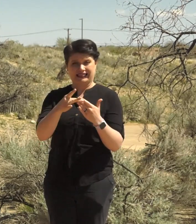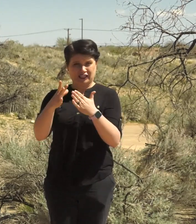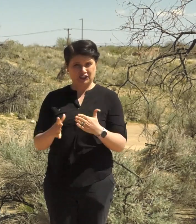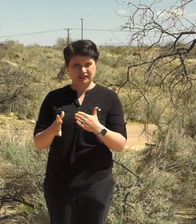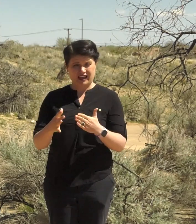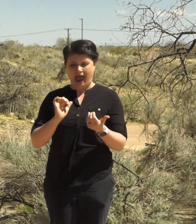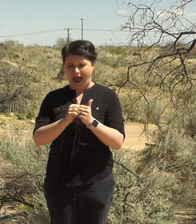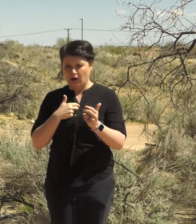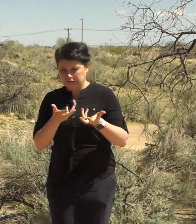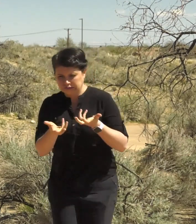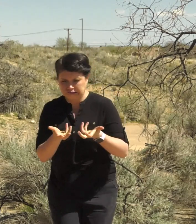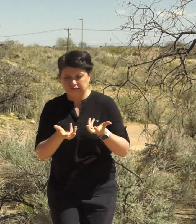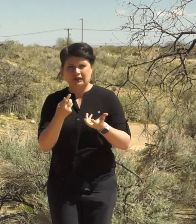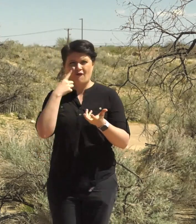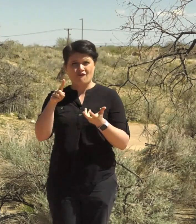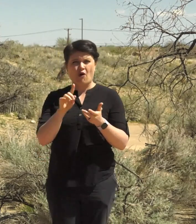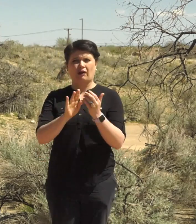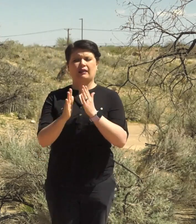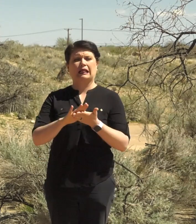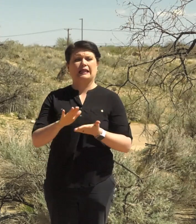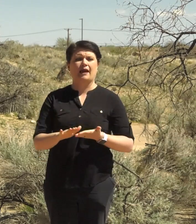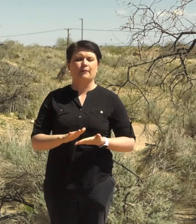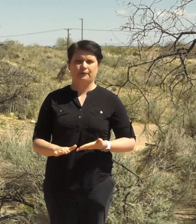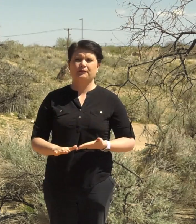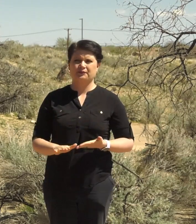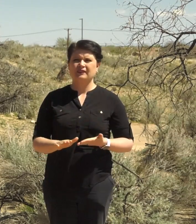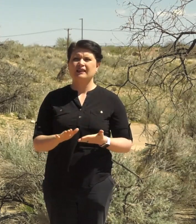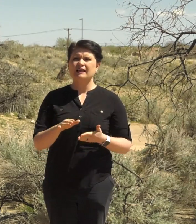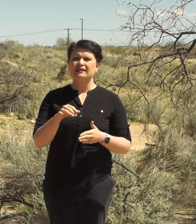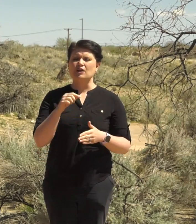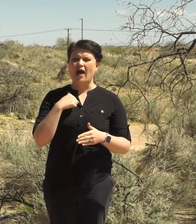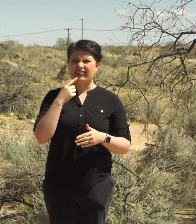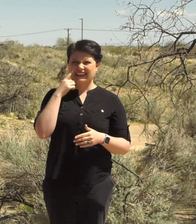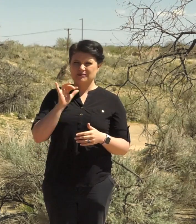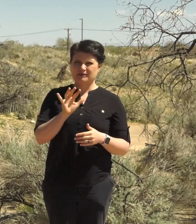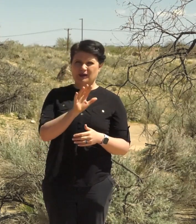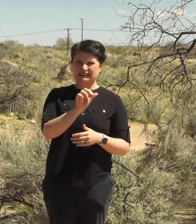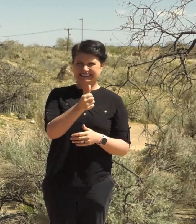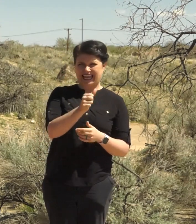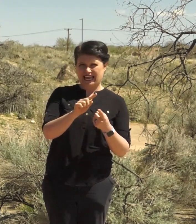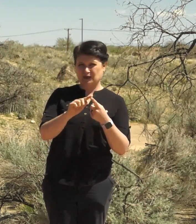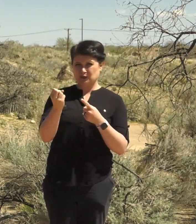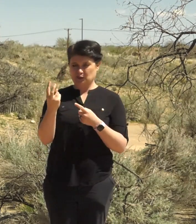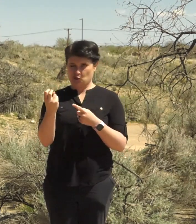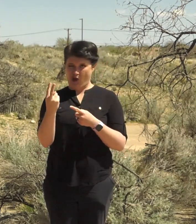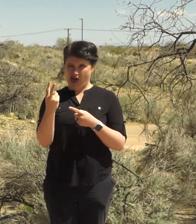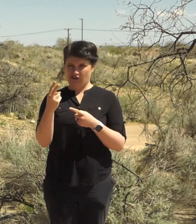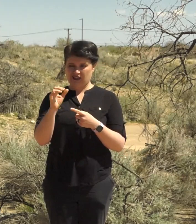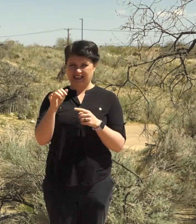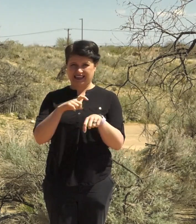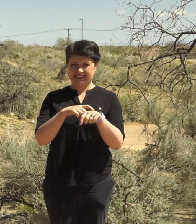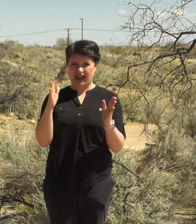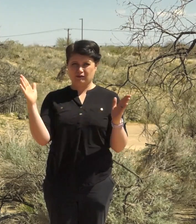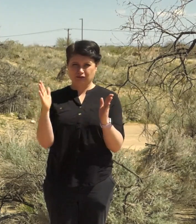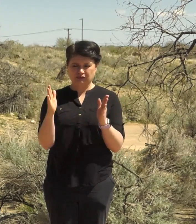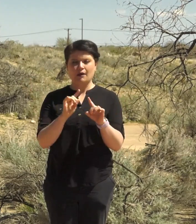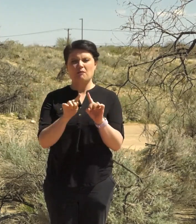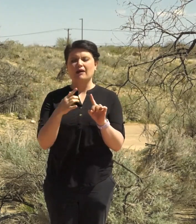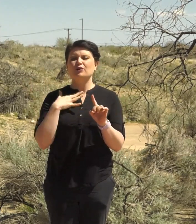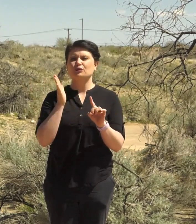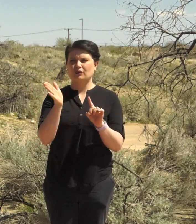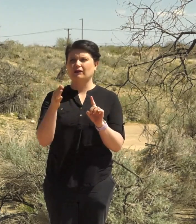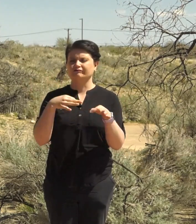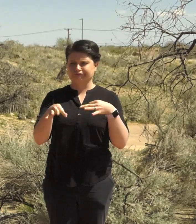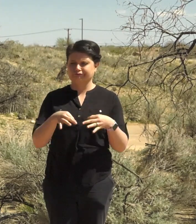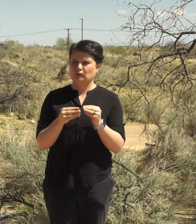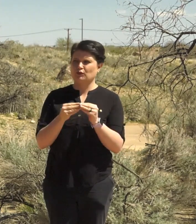in just new hours for cleanup. It's probably going to be about 10 a.m. to 12 p.m. But for more on this and all the details, our Director